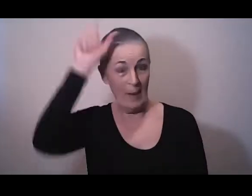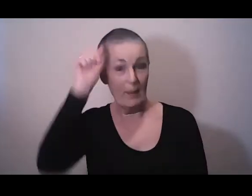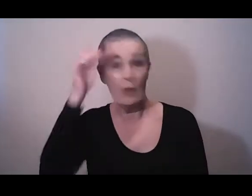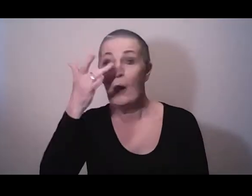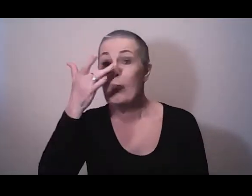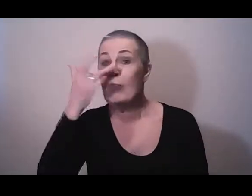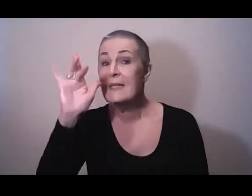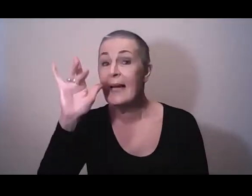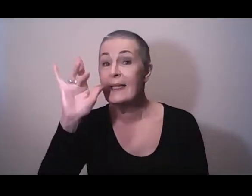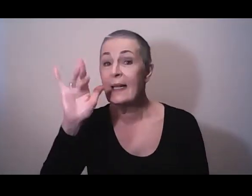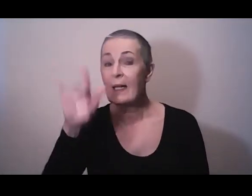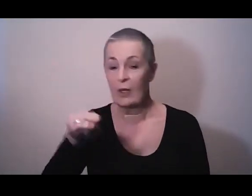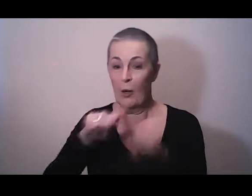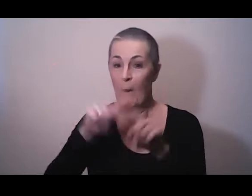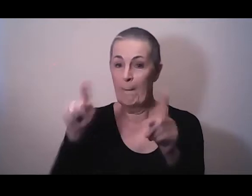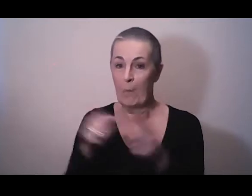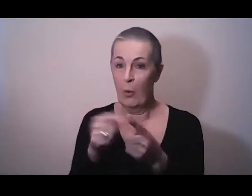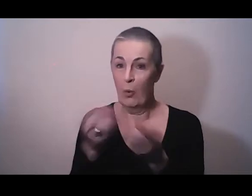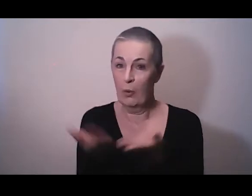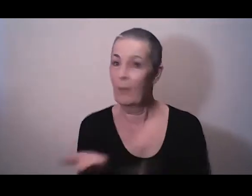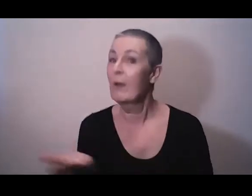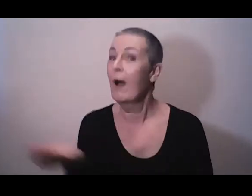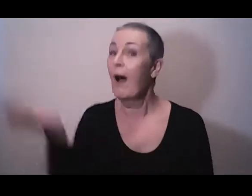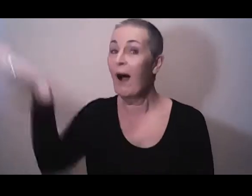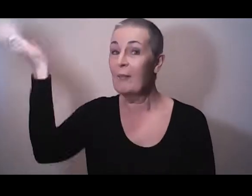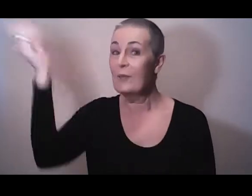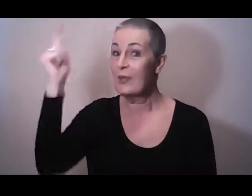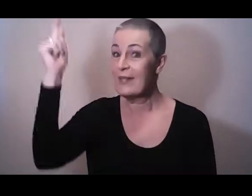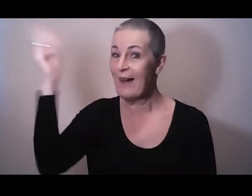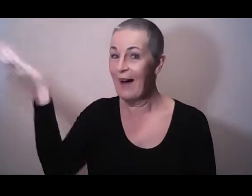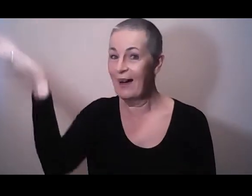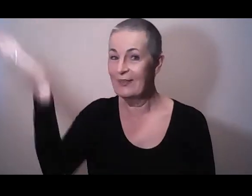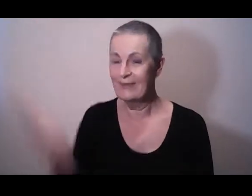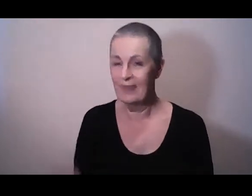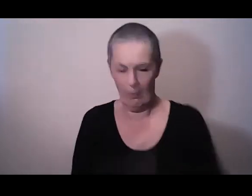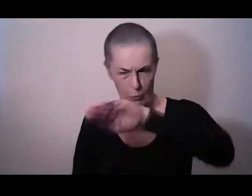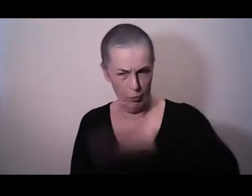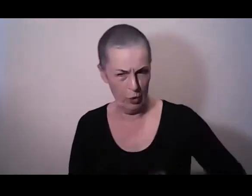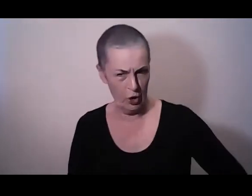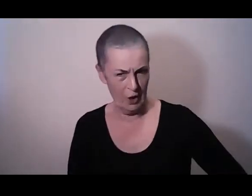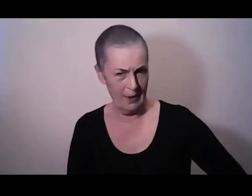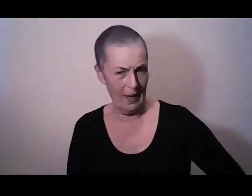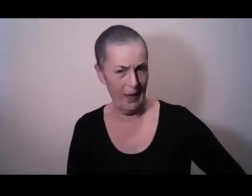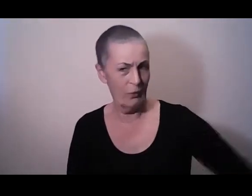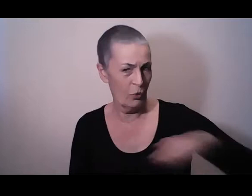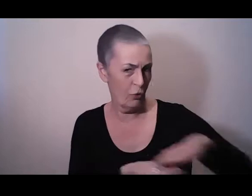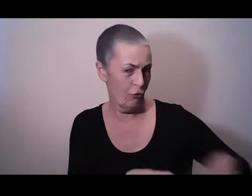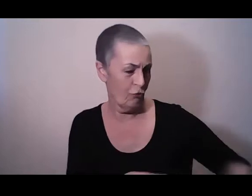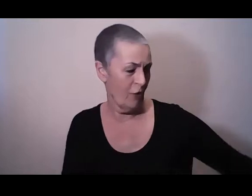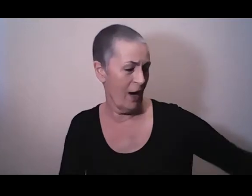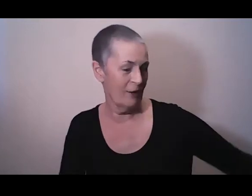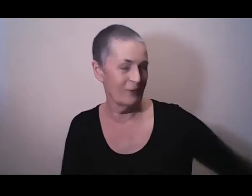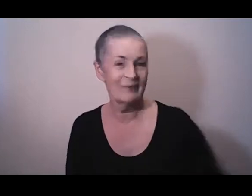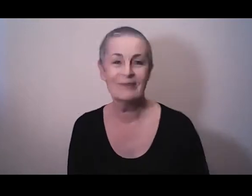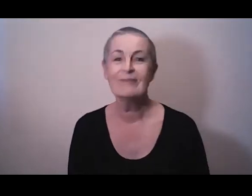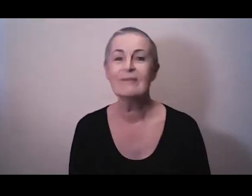the sky, and then you push it down to the ground and you lift it up to the sky. And